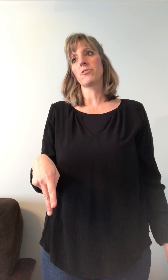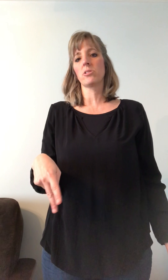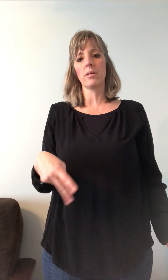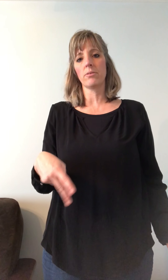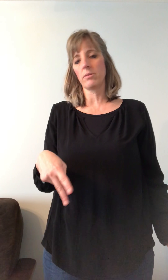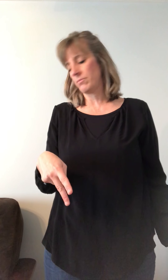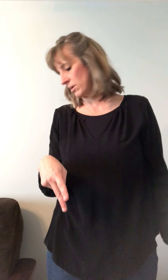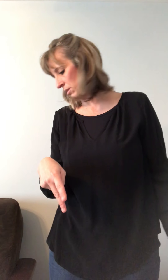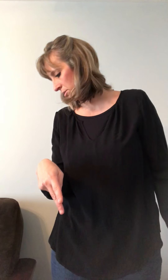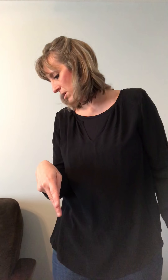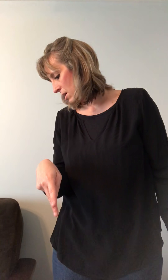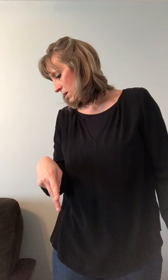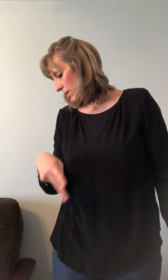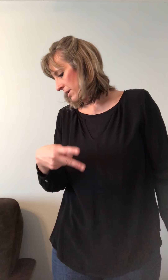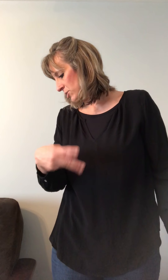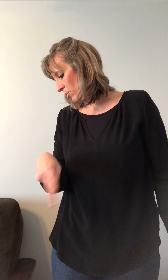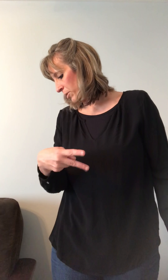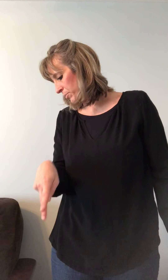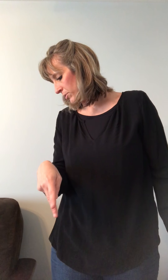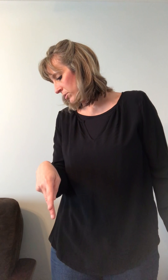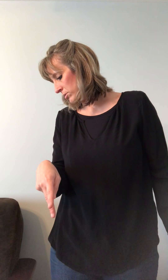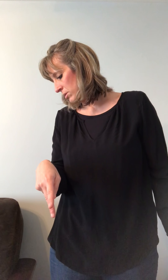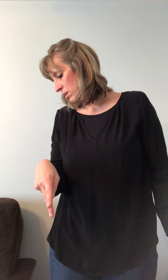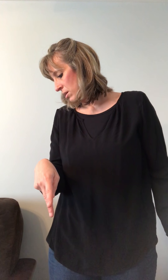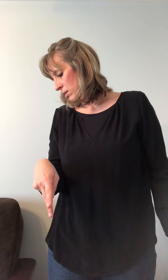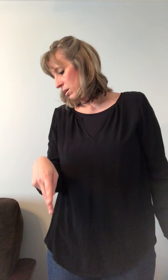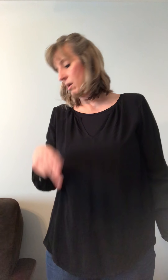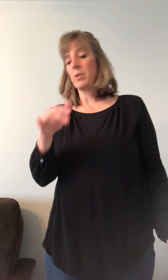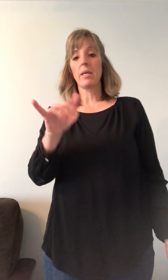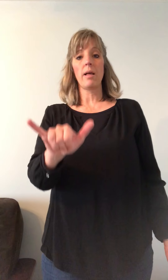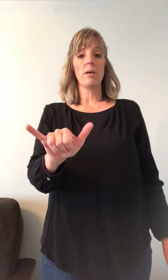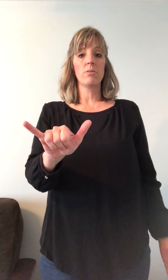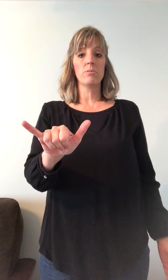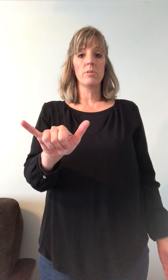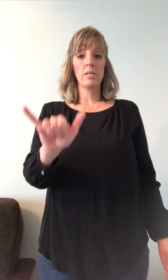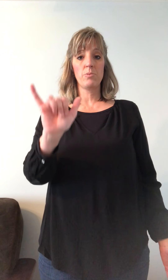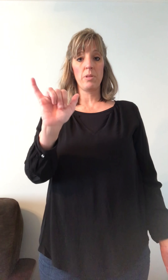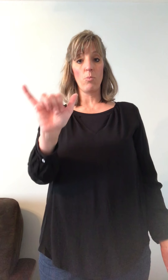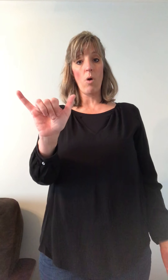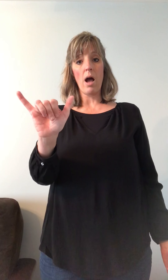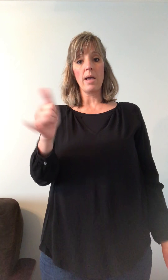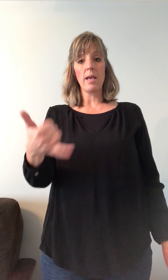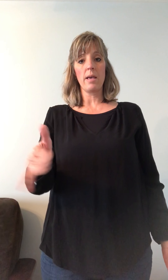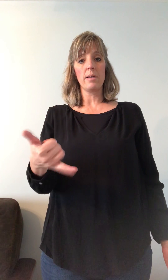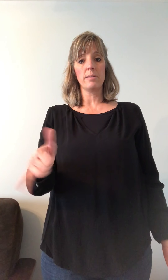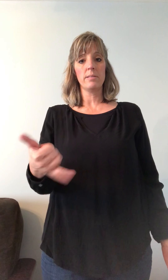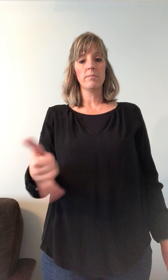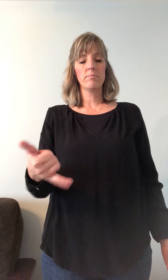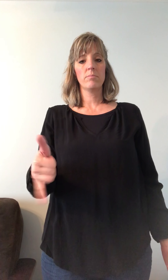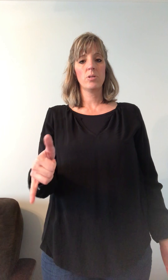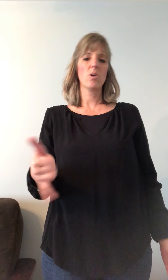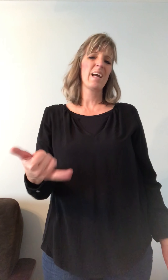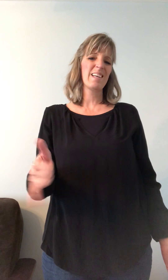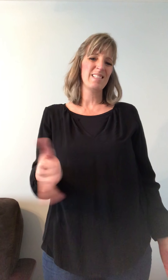first letter of the color. Okay, so purple, yellow is with a Y hand, or I guess it's